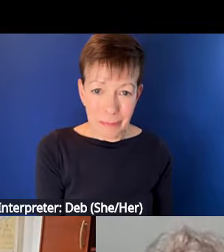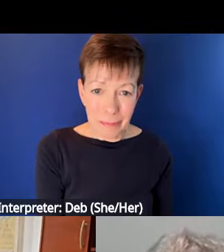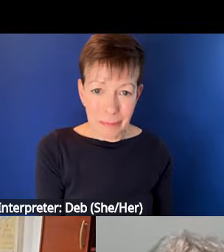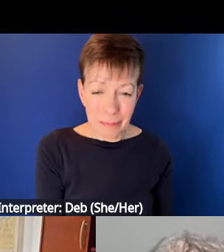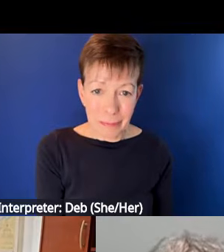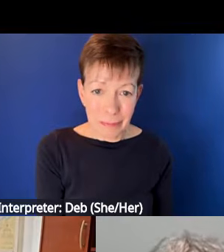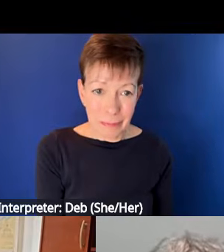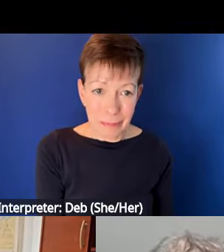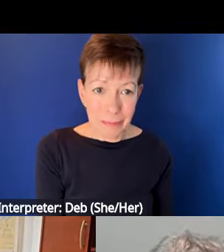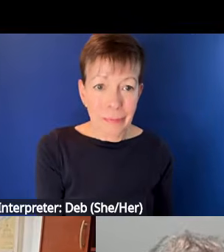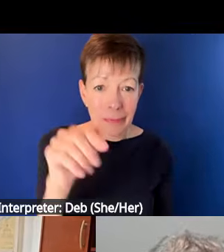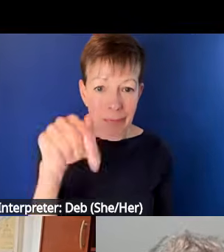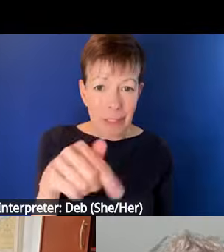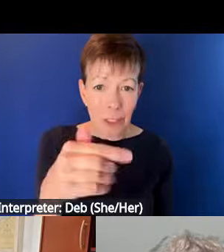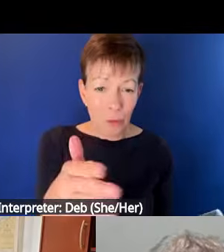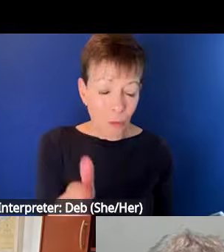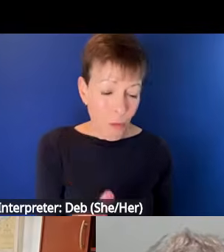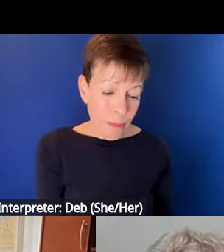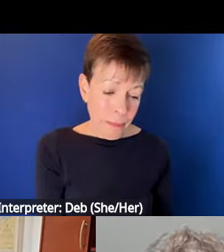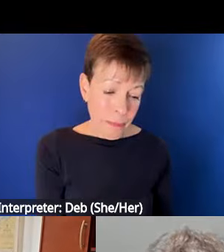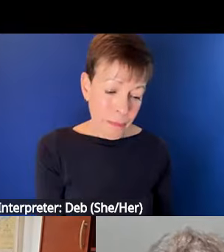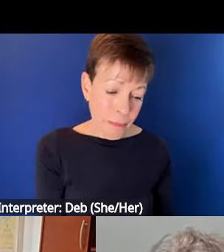Um.